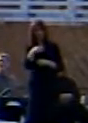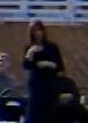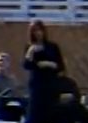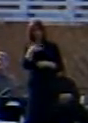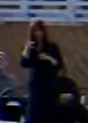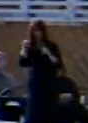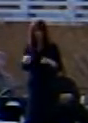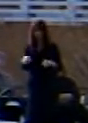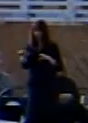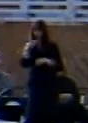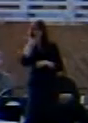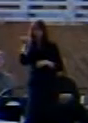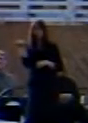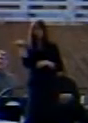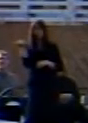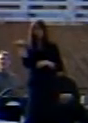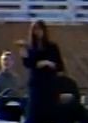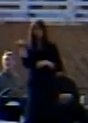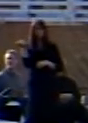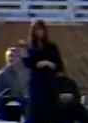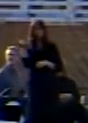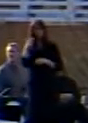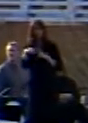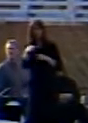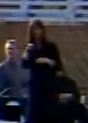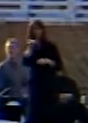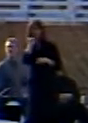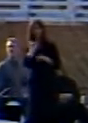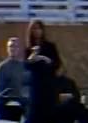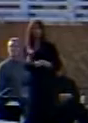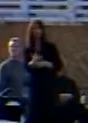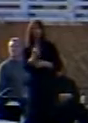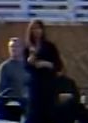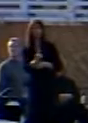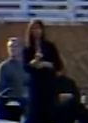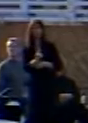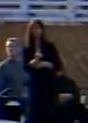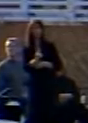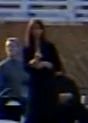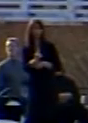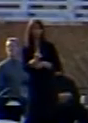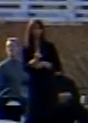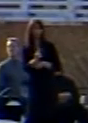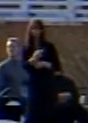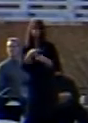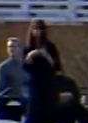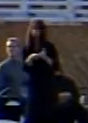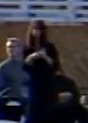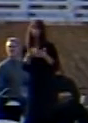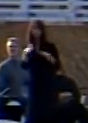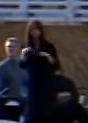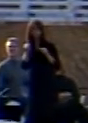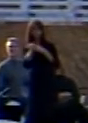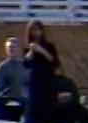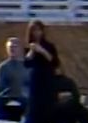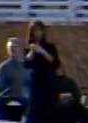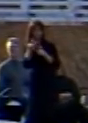a person does best when not working alone and has shown numerous leadership